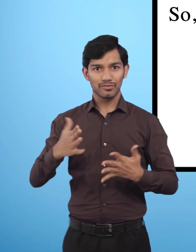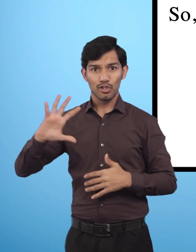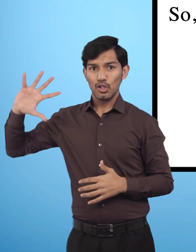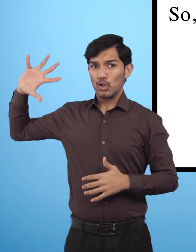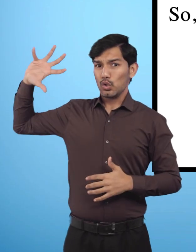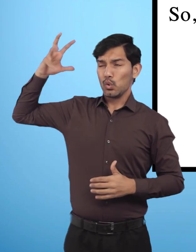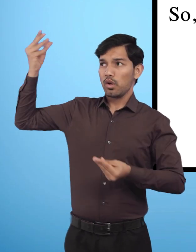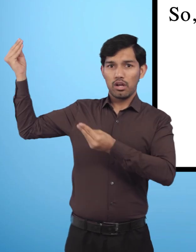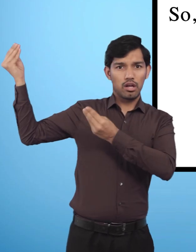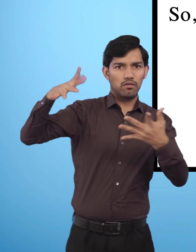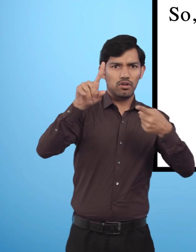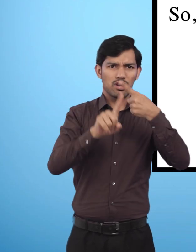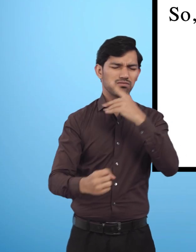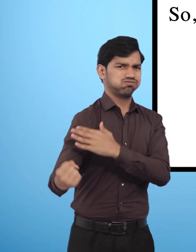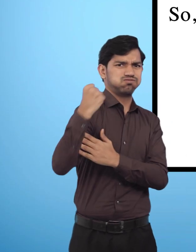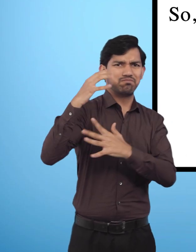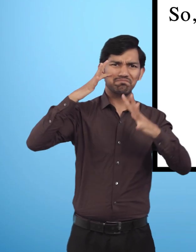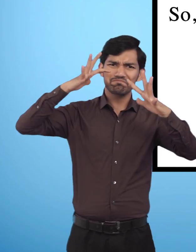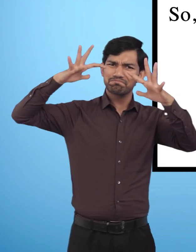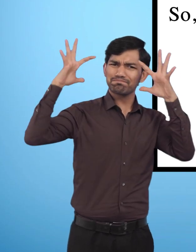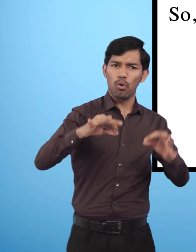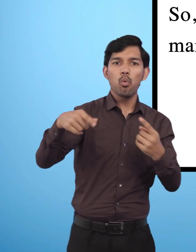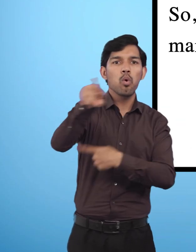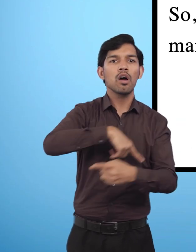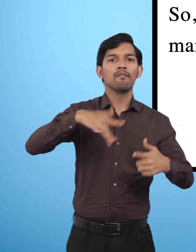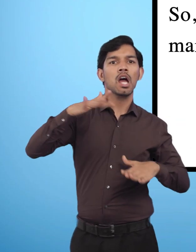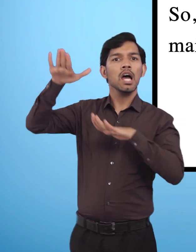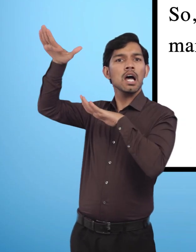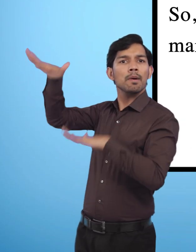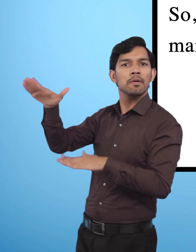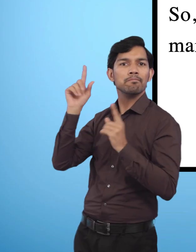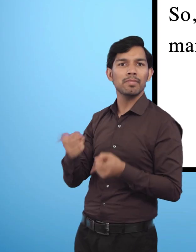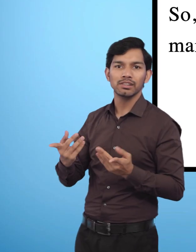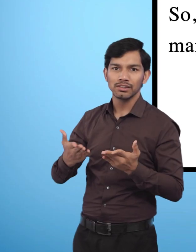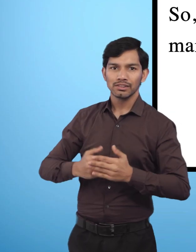So we are all dependent on the sun as the main source of energy.